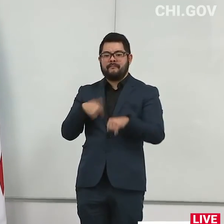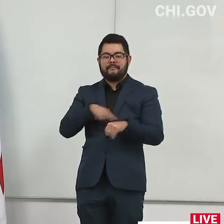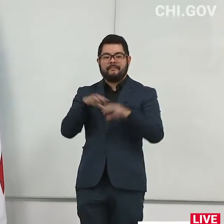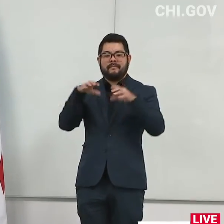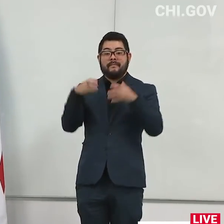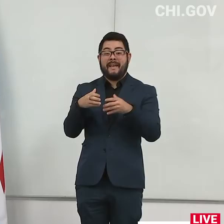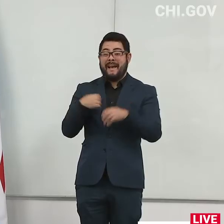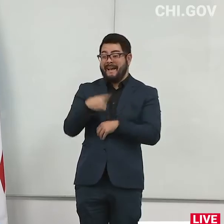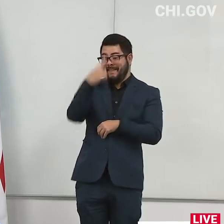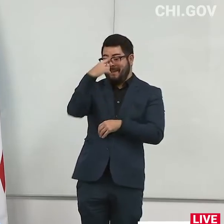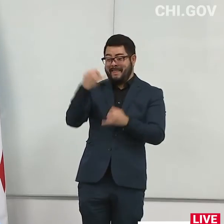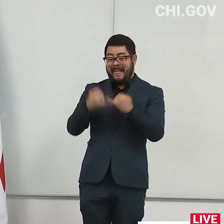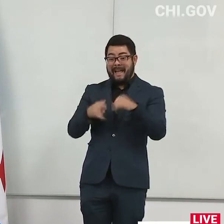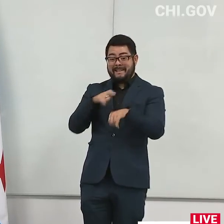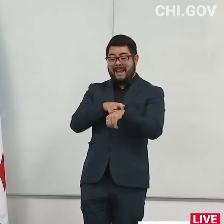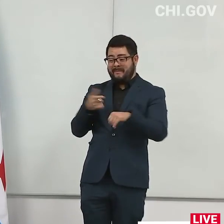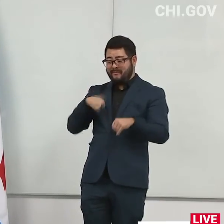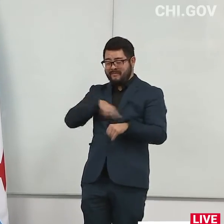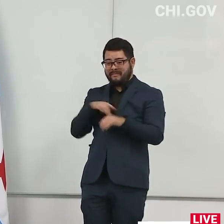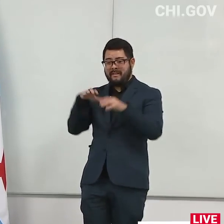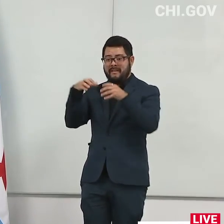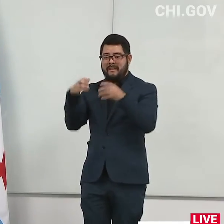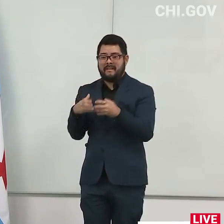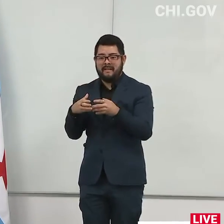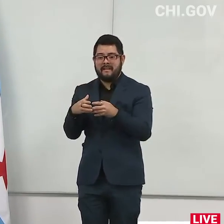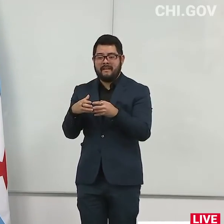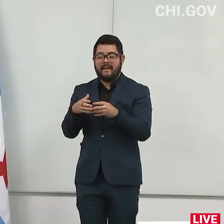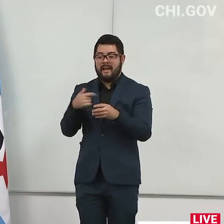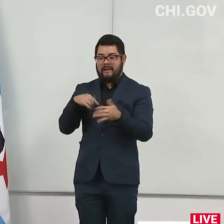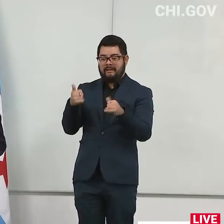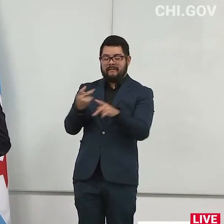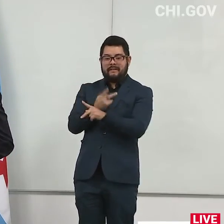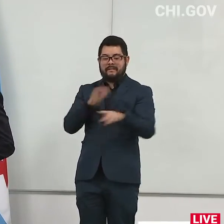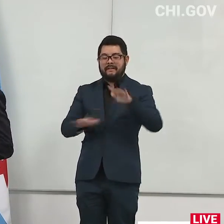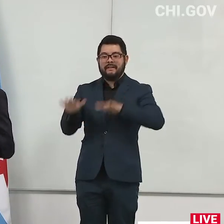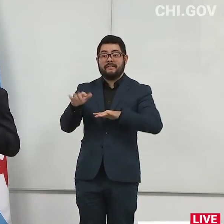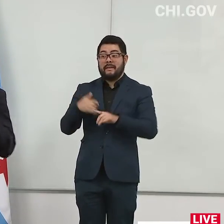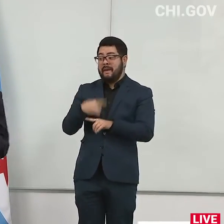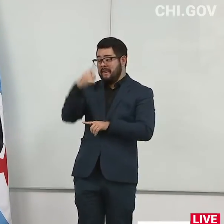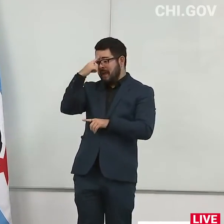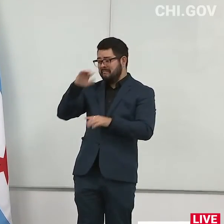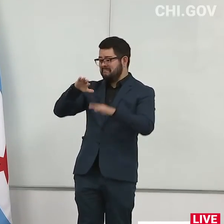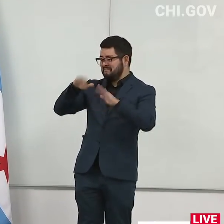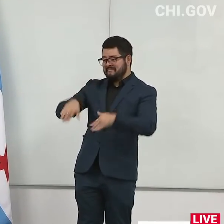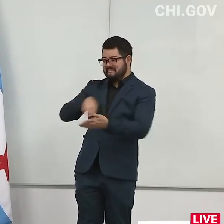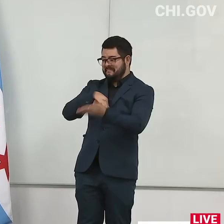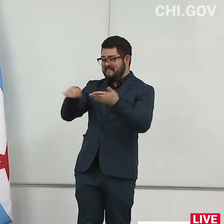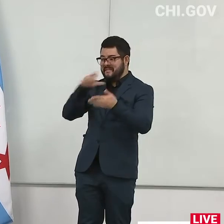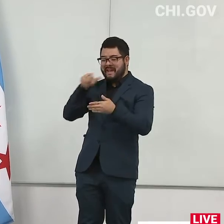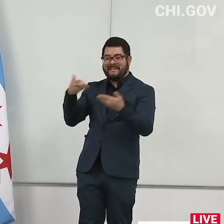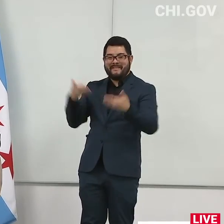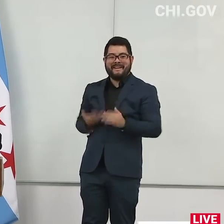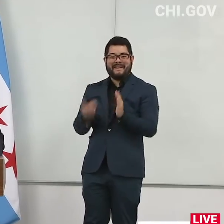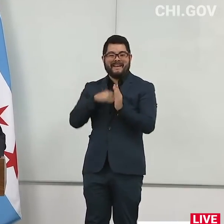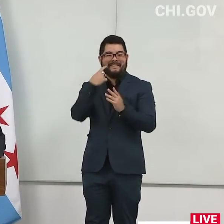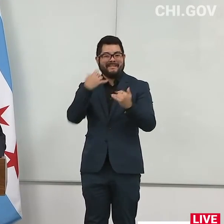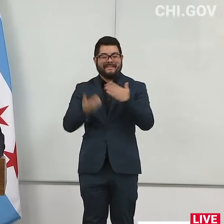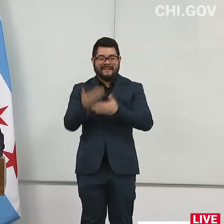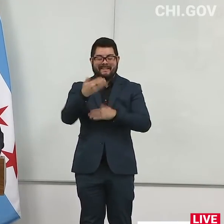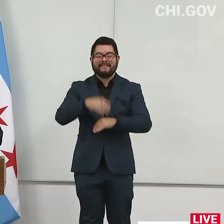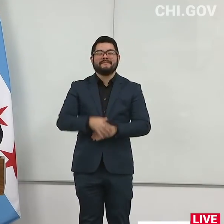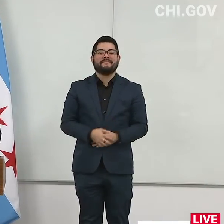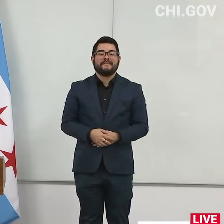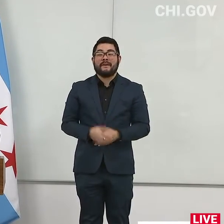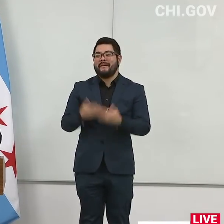because the last time we were together, I gave a scare to the city. So just thank you guys for bringing me back to a press